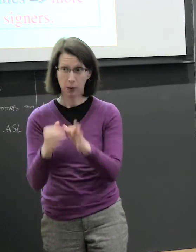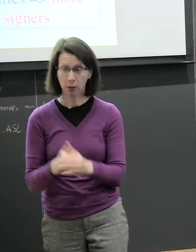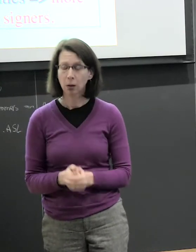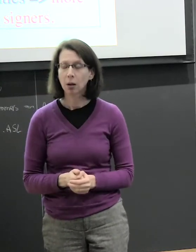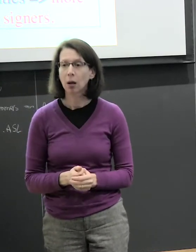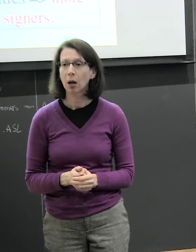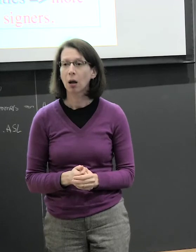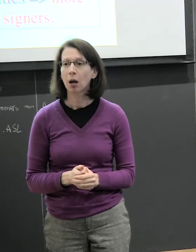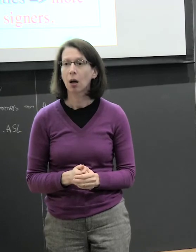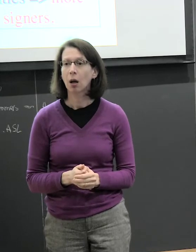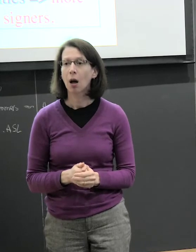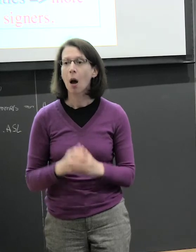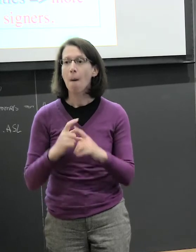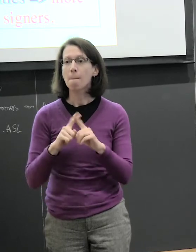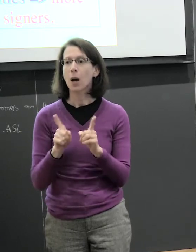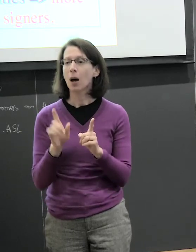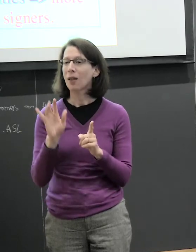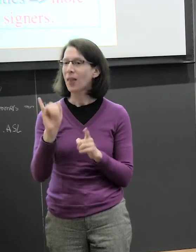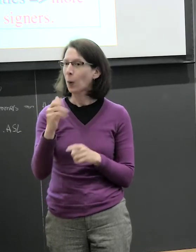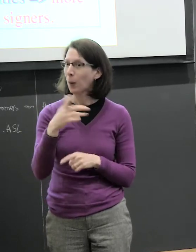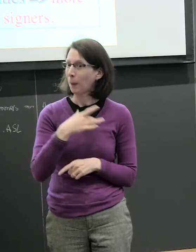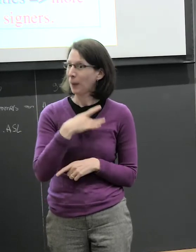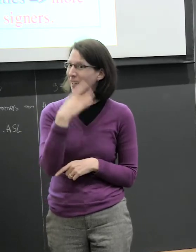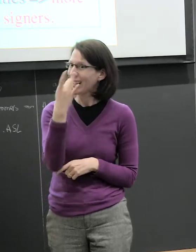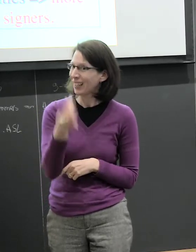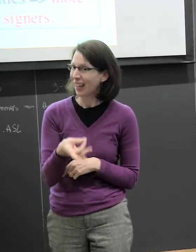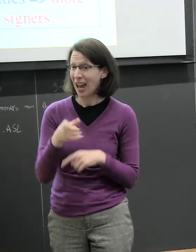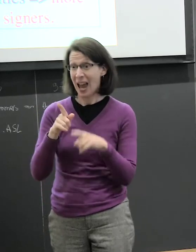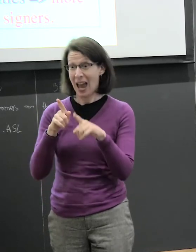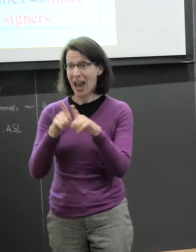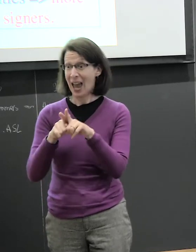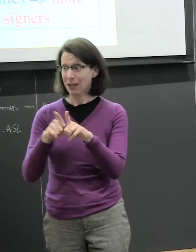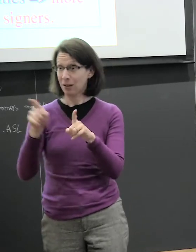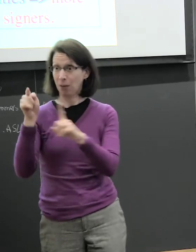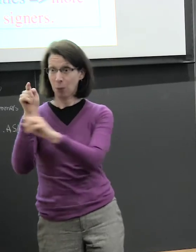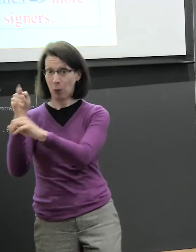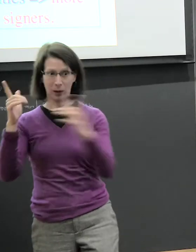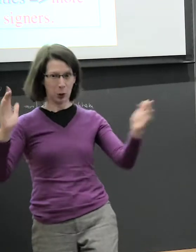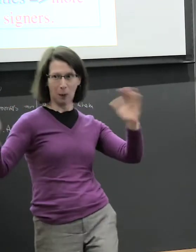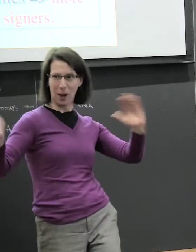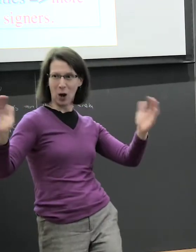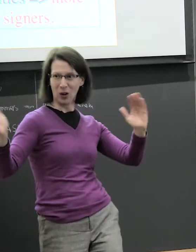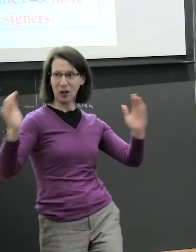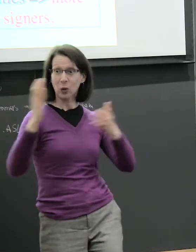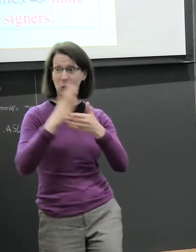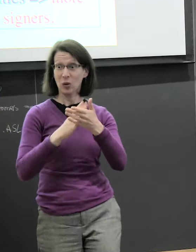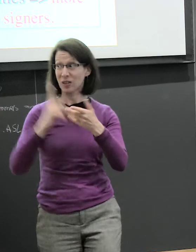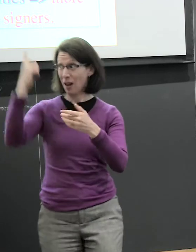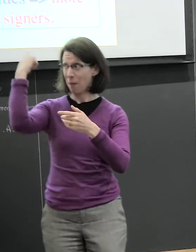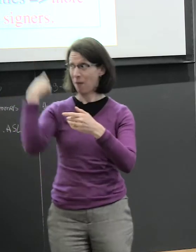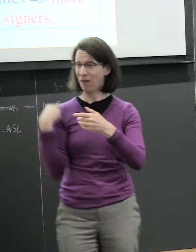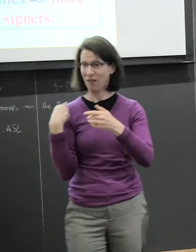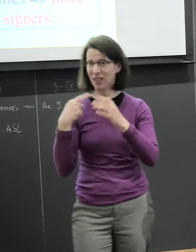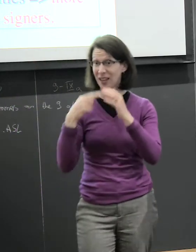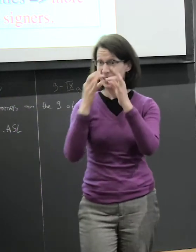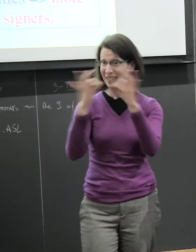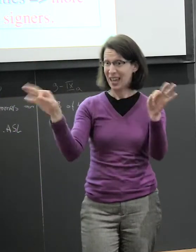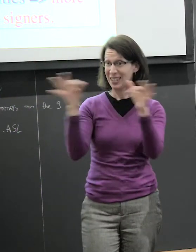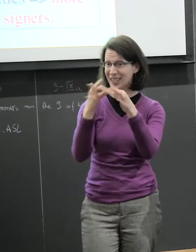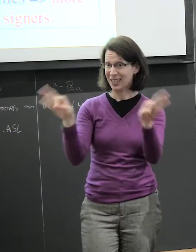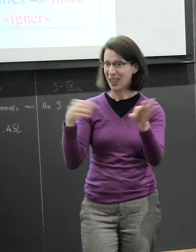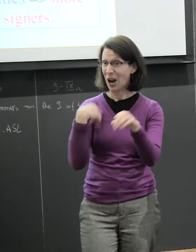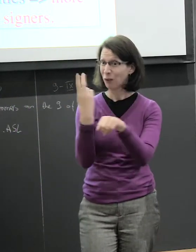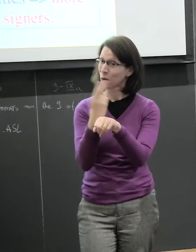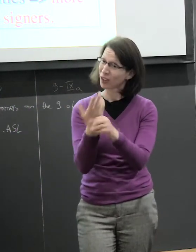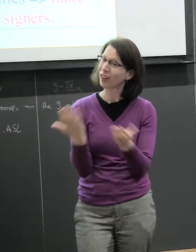But it would be extremely interesting as a point of comparison for some of the sentences that have been using